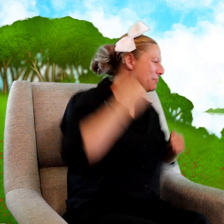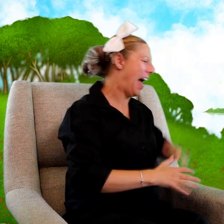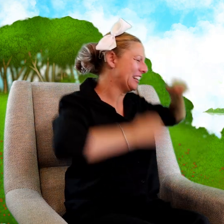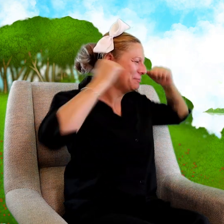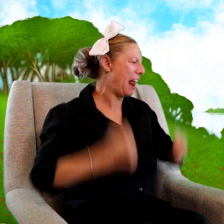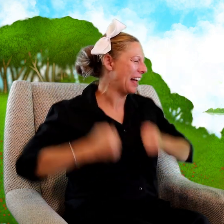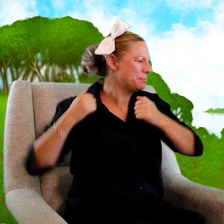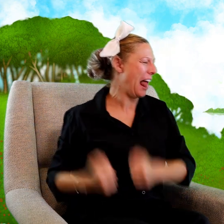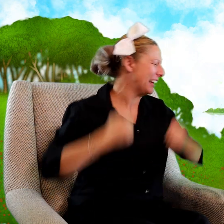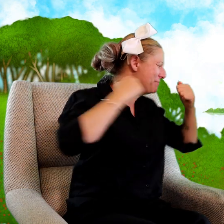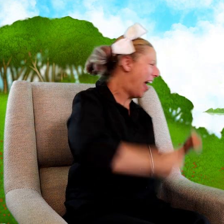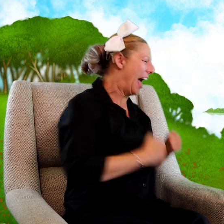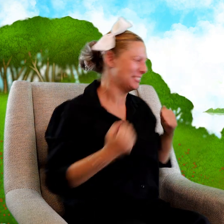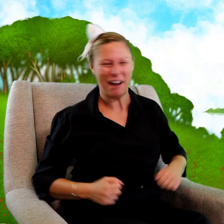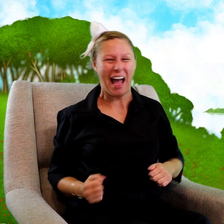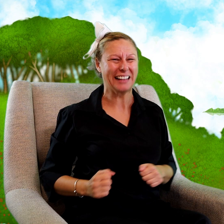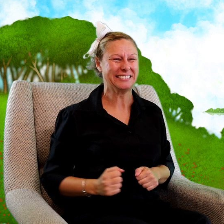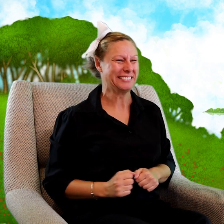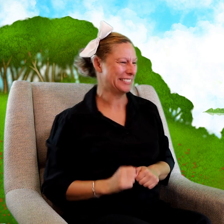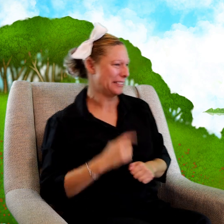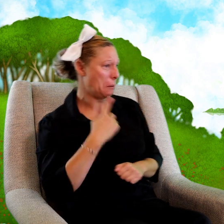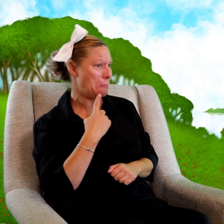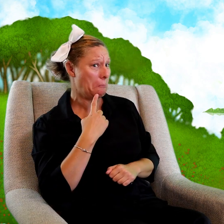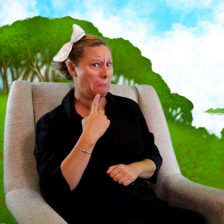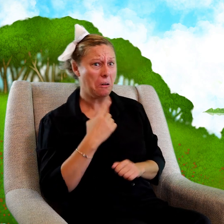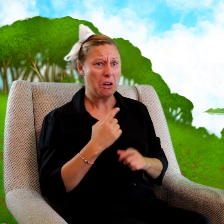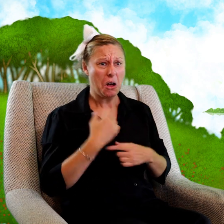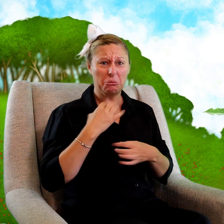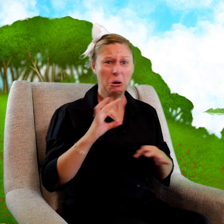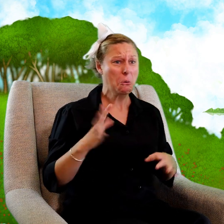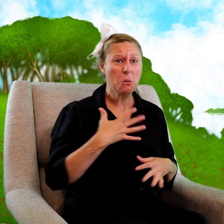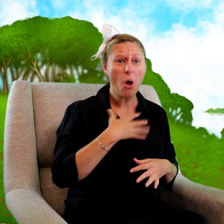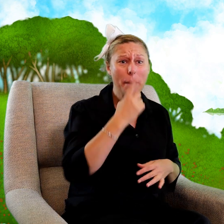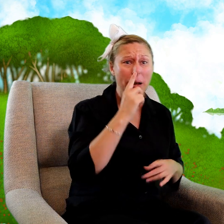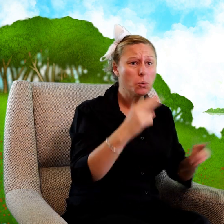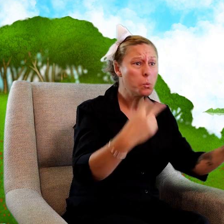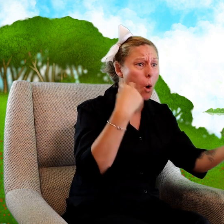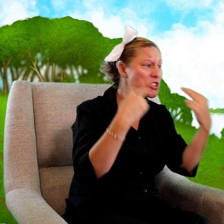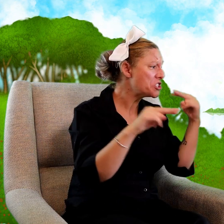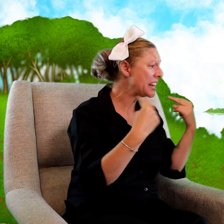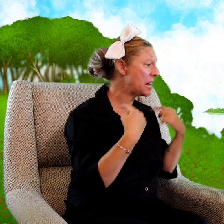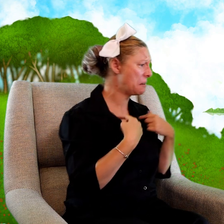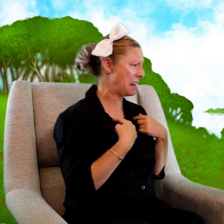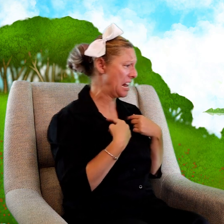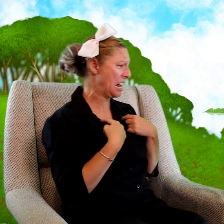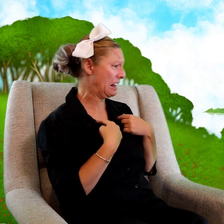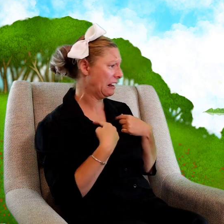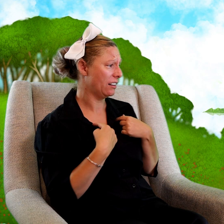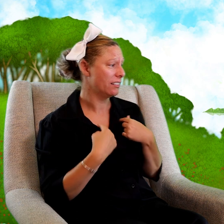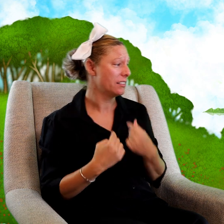Splash, splash, splash, splash, splash, splash. I don't like everyone staring at us,